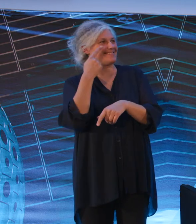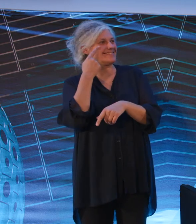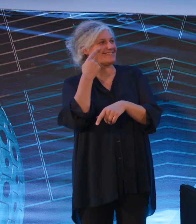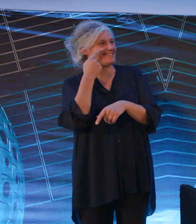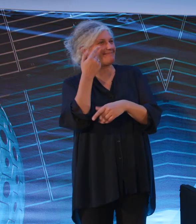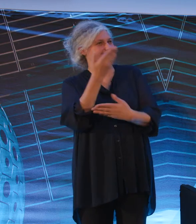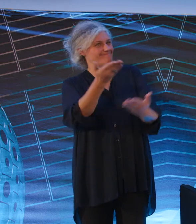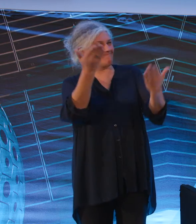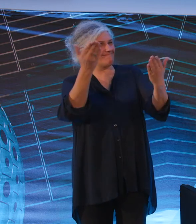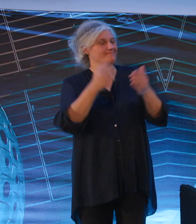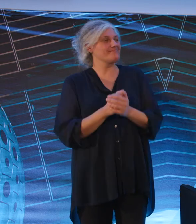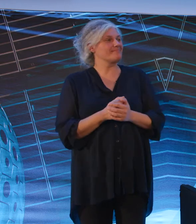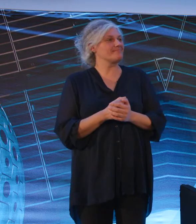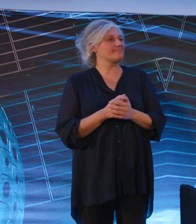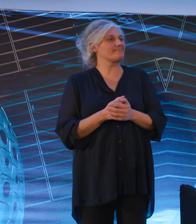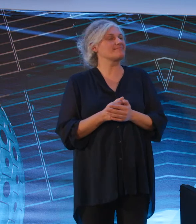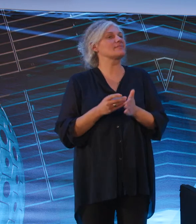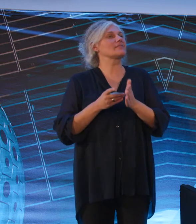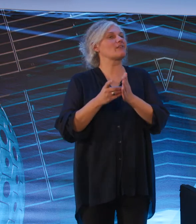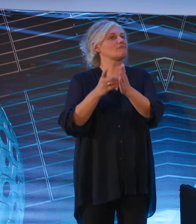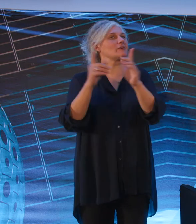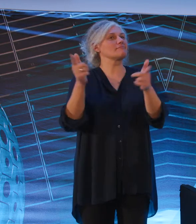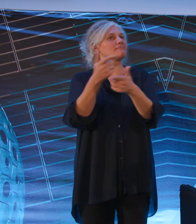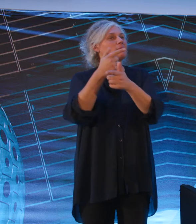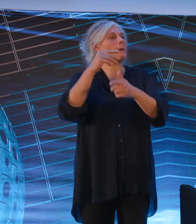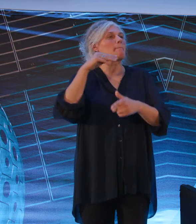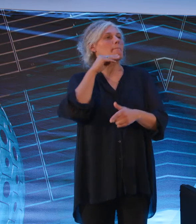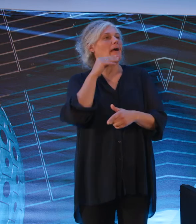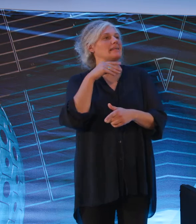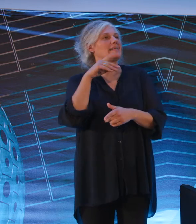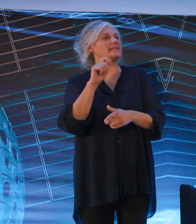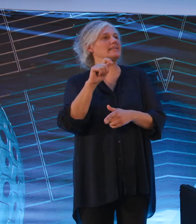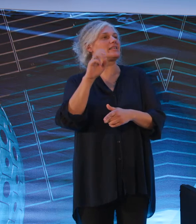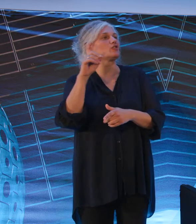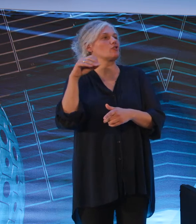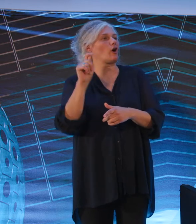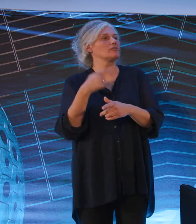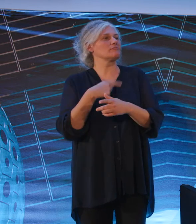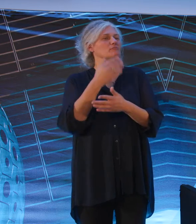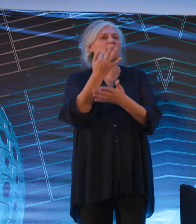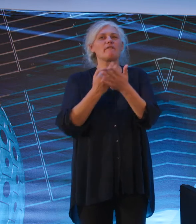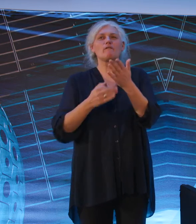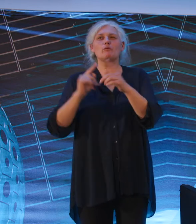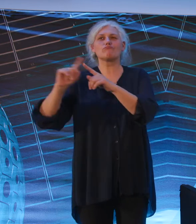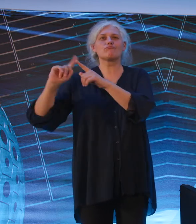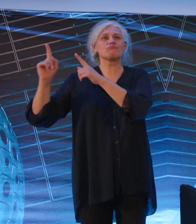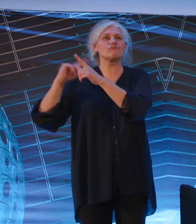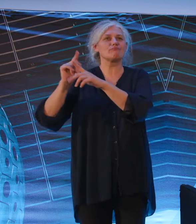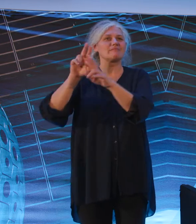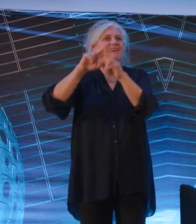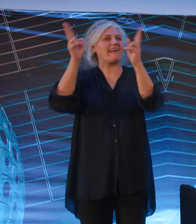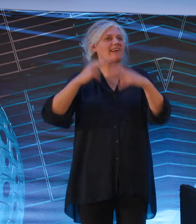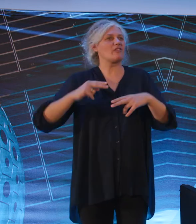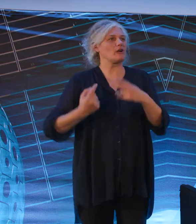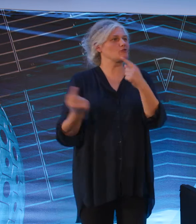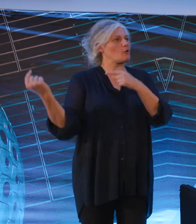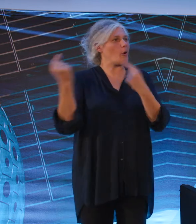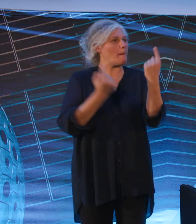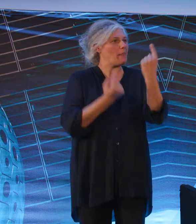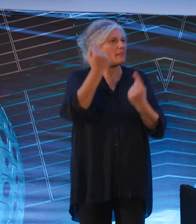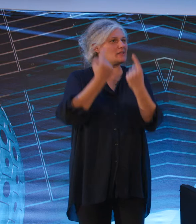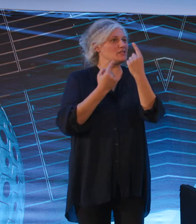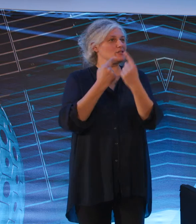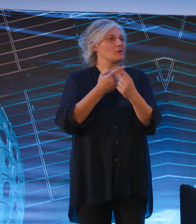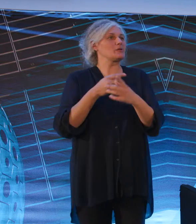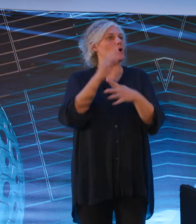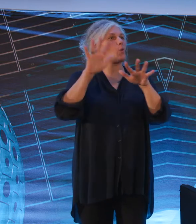away. Under the direction of Michael T. Dawson, the choir has won several international choral competitions, including the Choir of the World